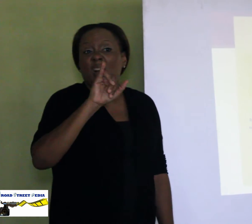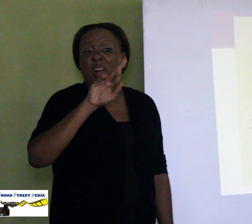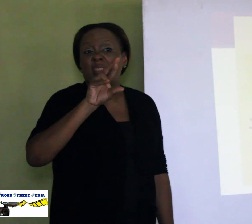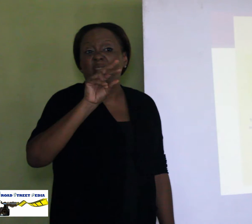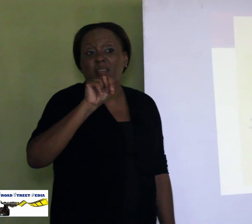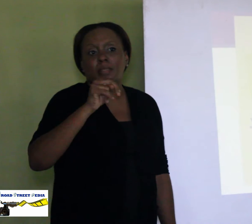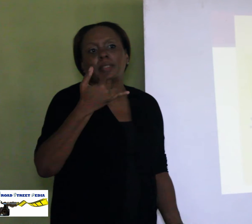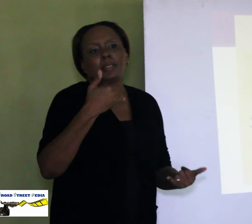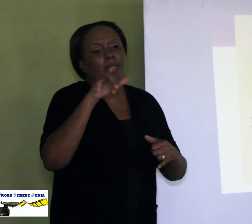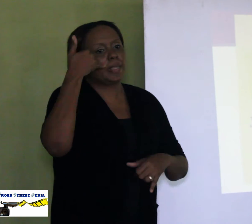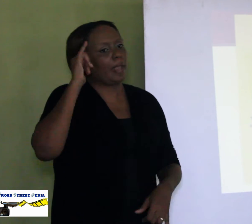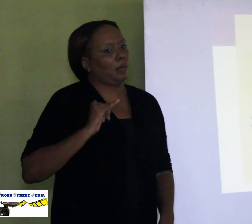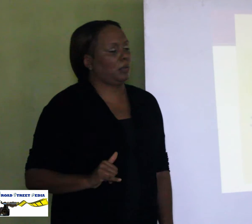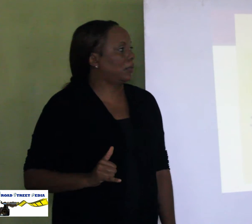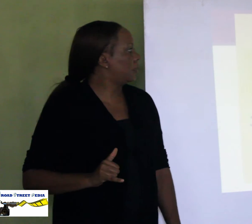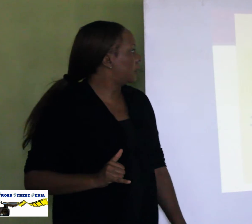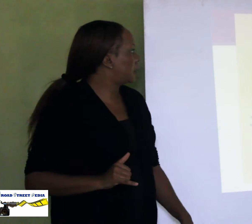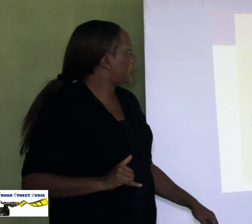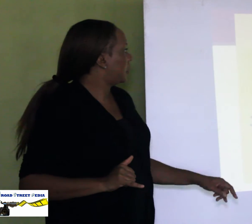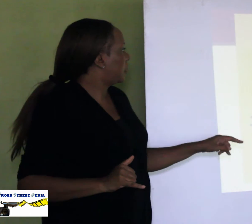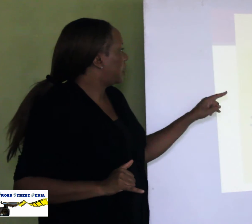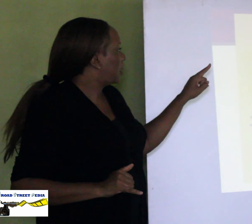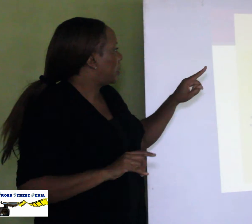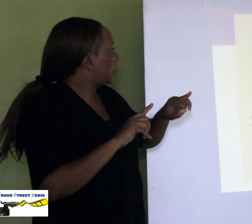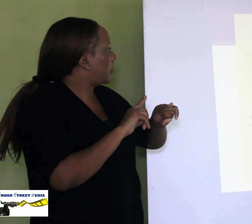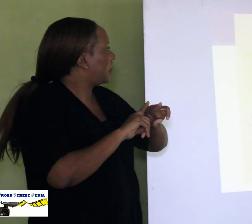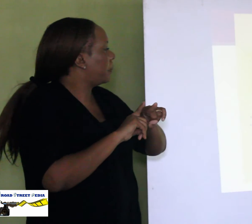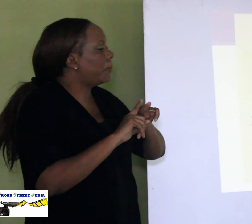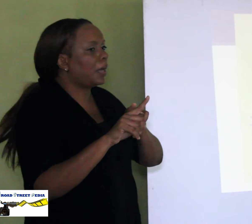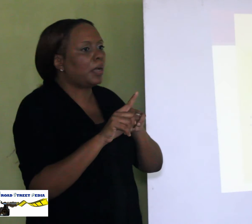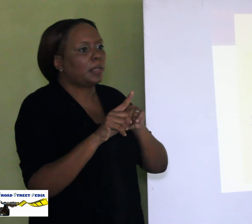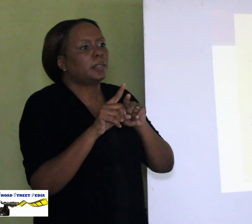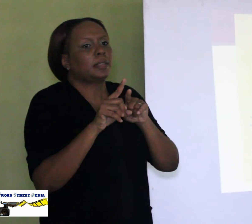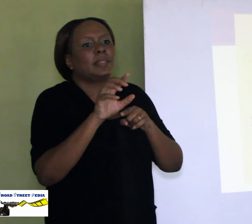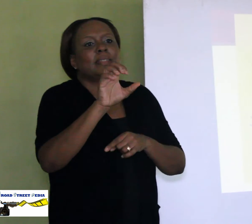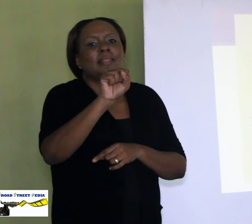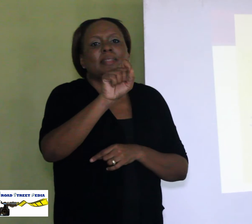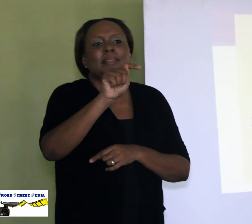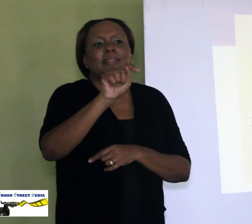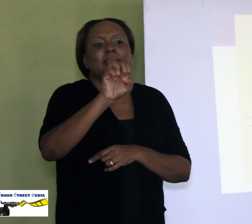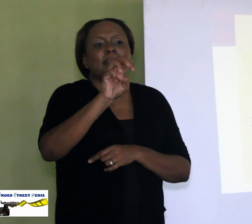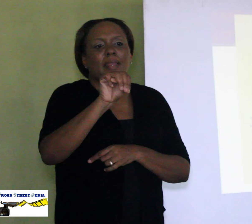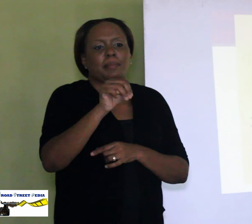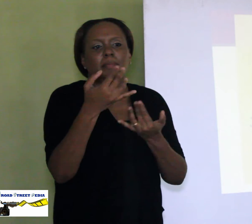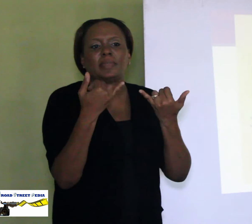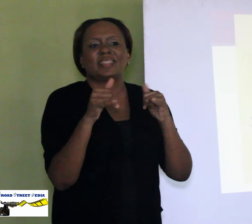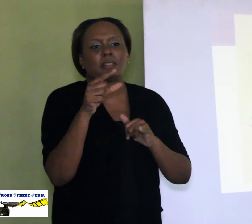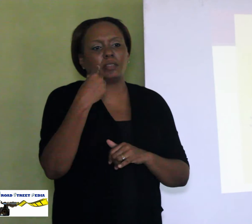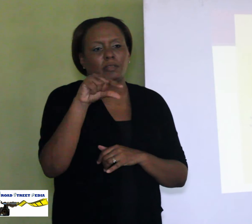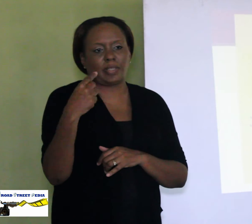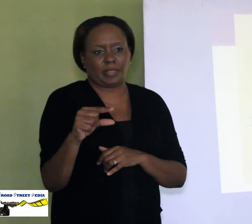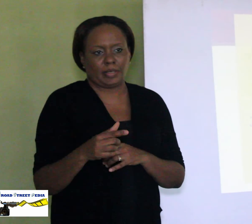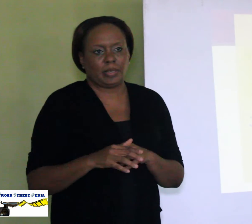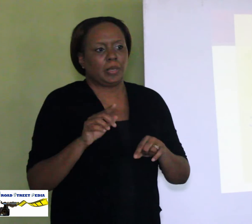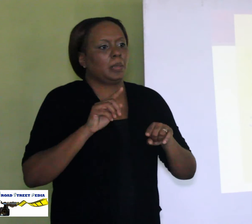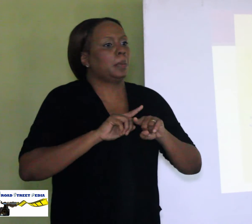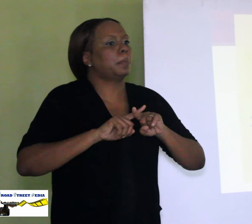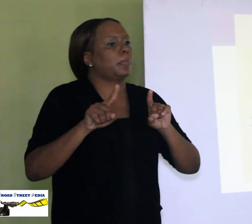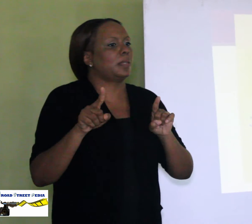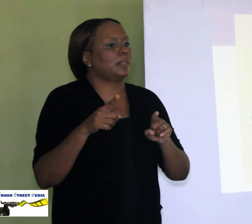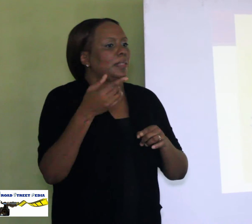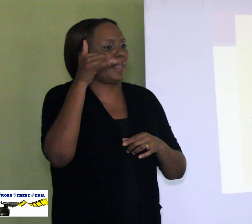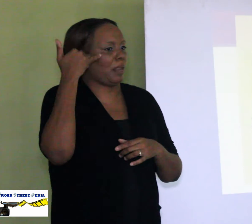yellow, but in the stems of the leaf, they remain green. So you've got a yellowing of the leaf, but in green